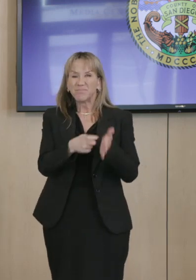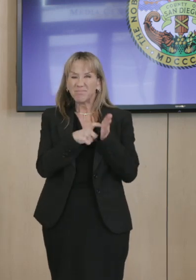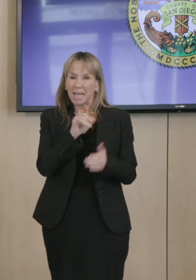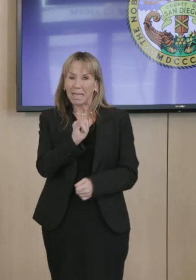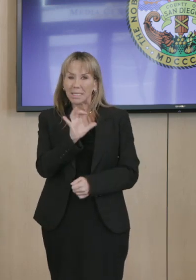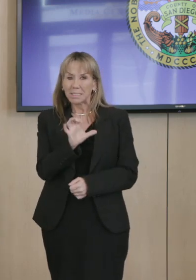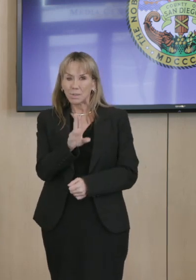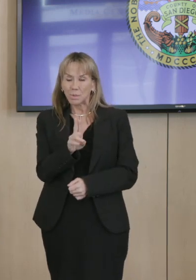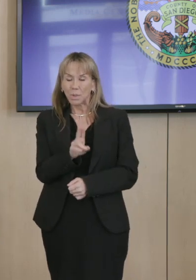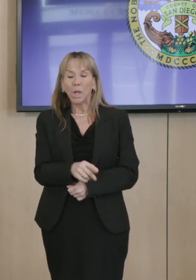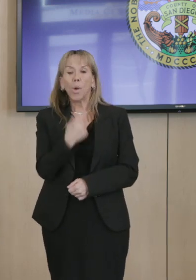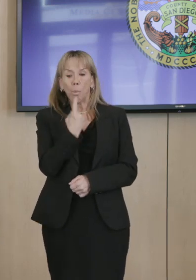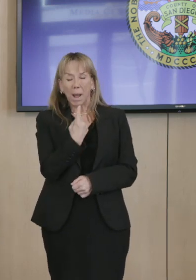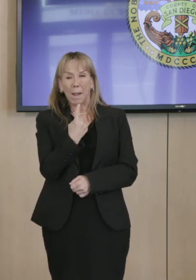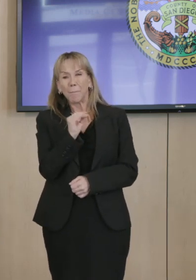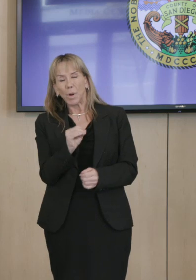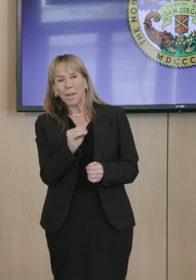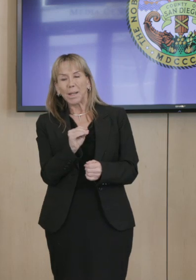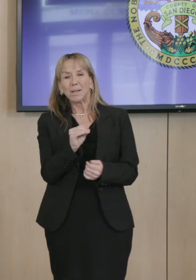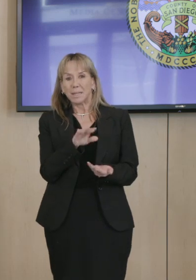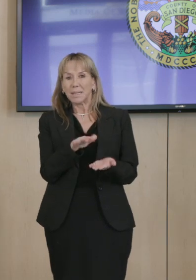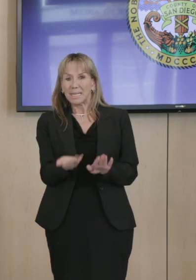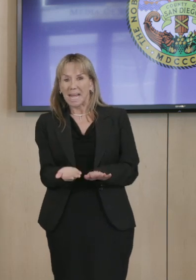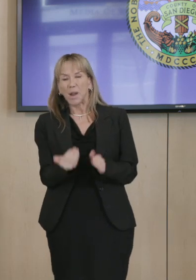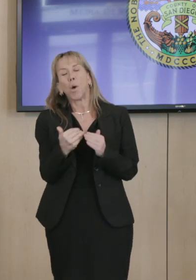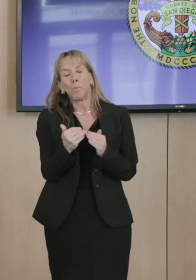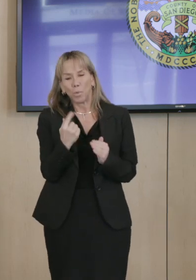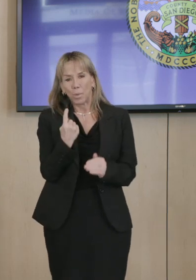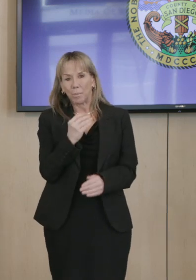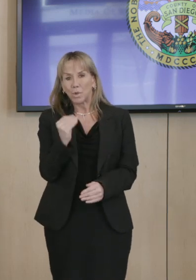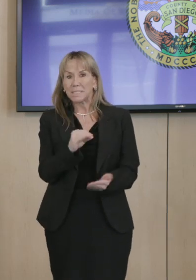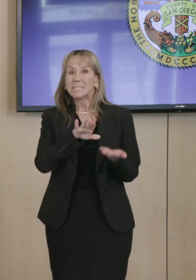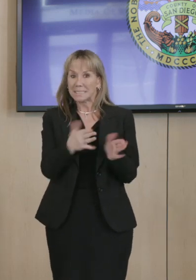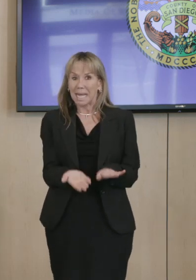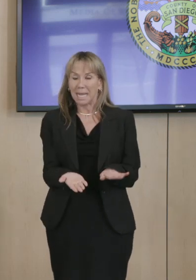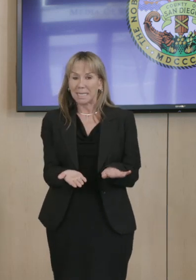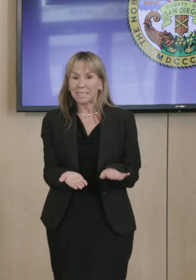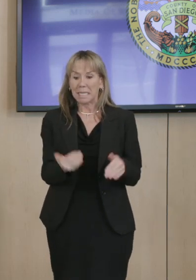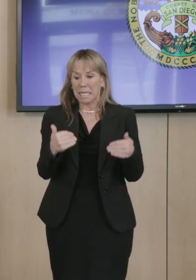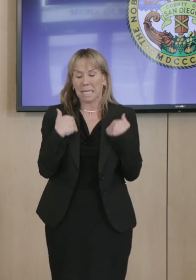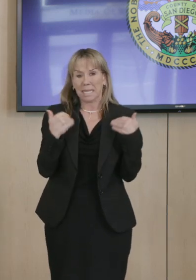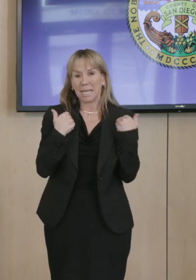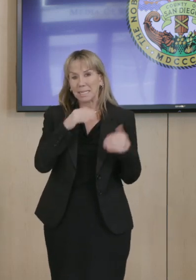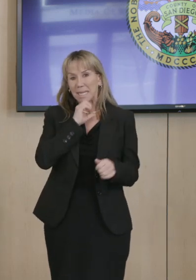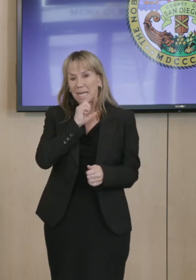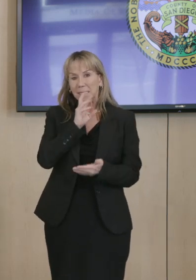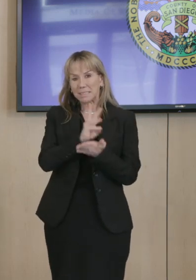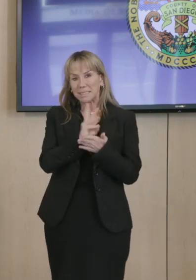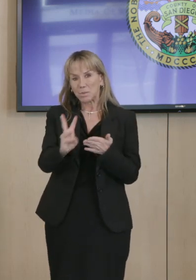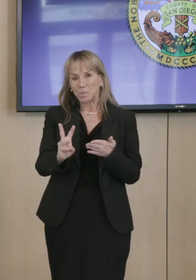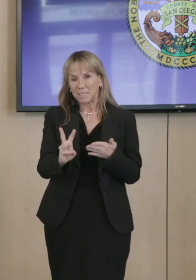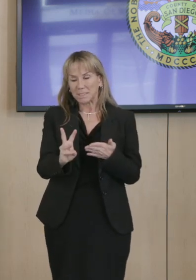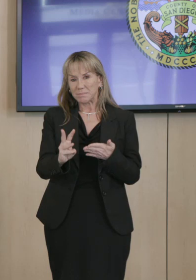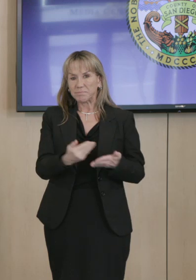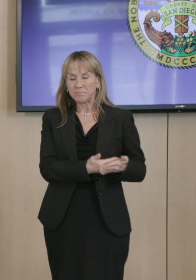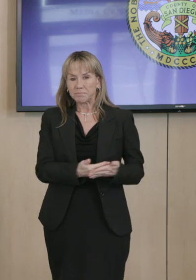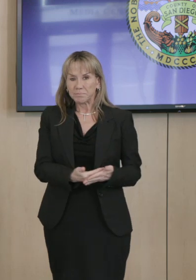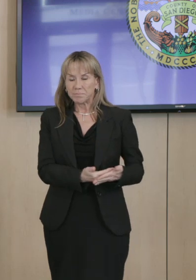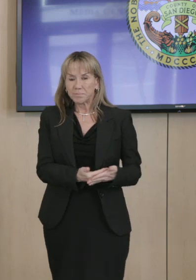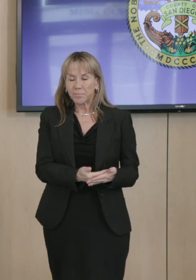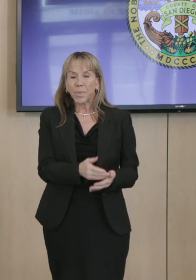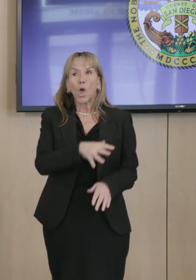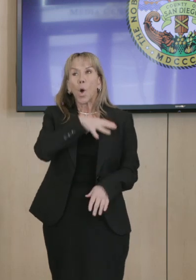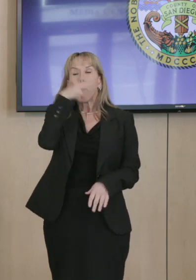and 1%, almost 1%, have died. The youngest patient is 6 weeks old. The oldest patient is